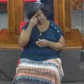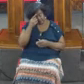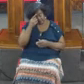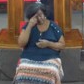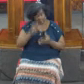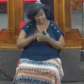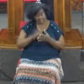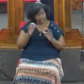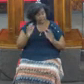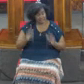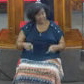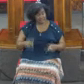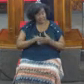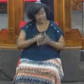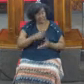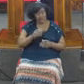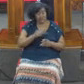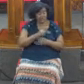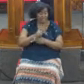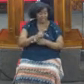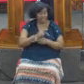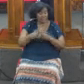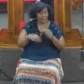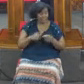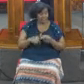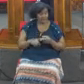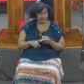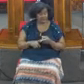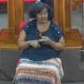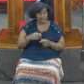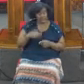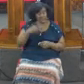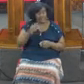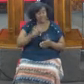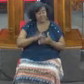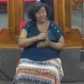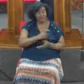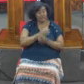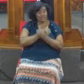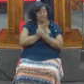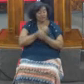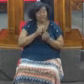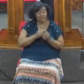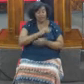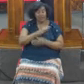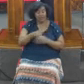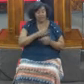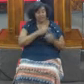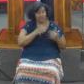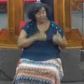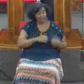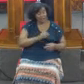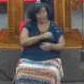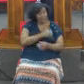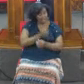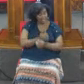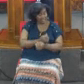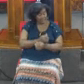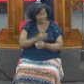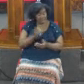the individuals that you care about, the individuals that you say you love with all your heart and with all your mind, in